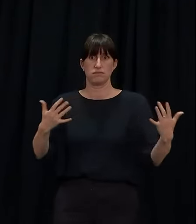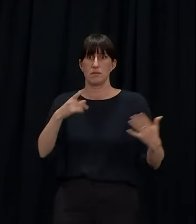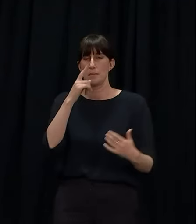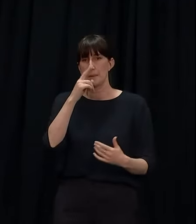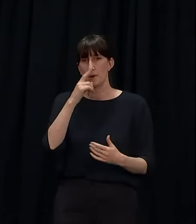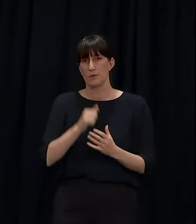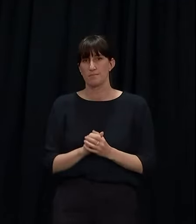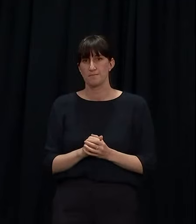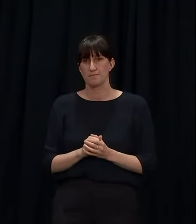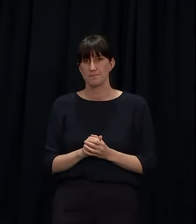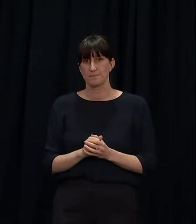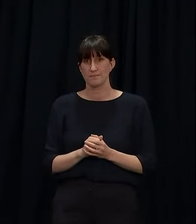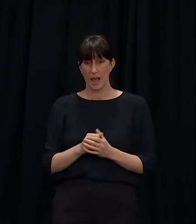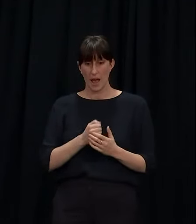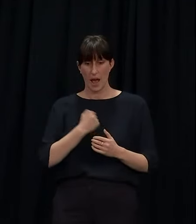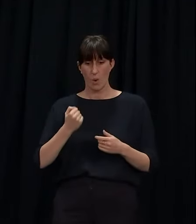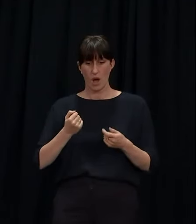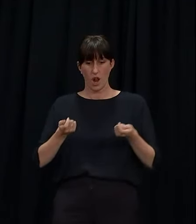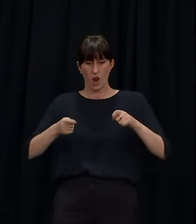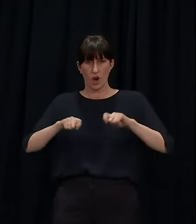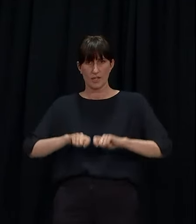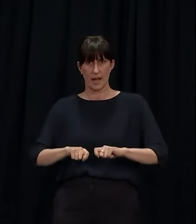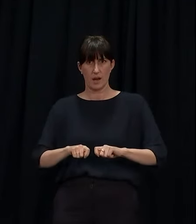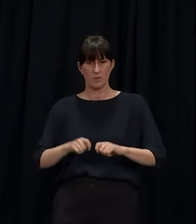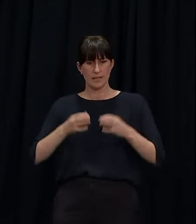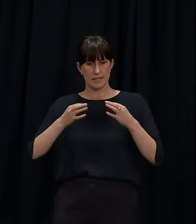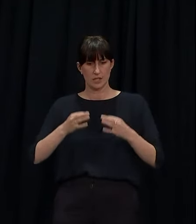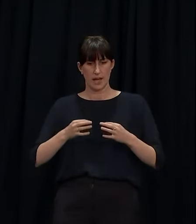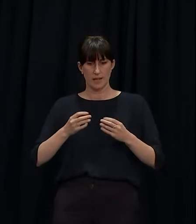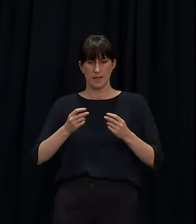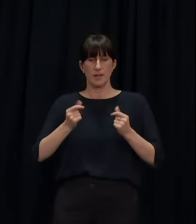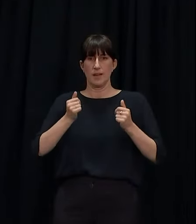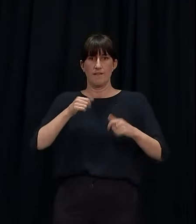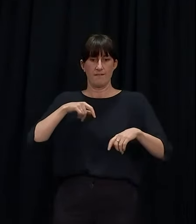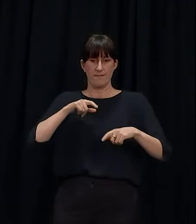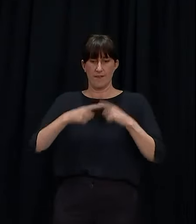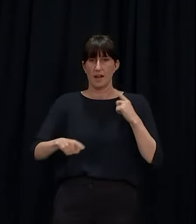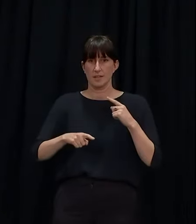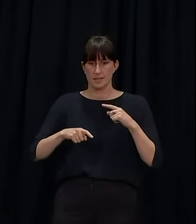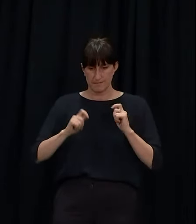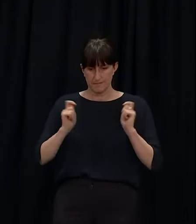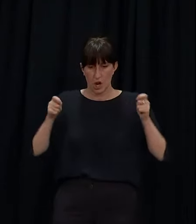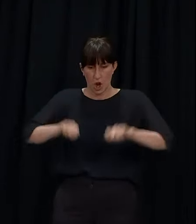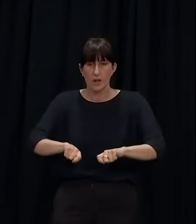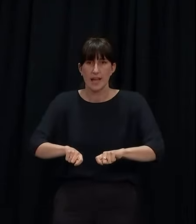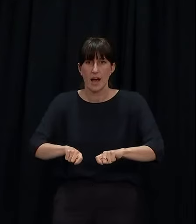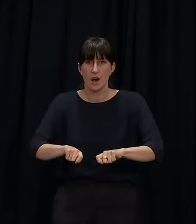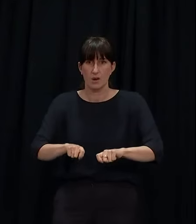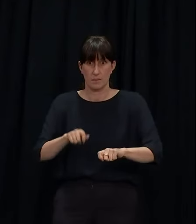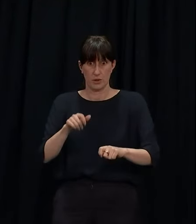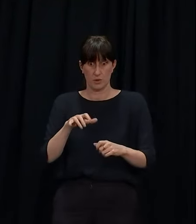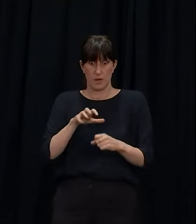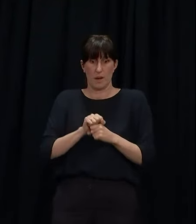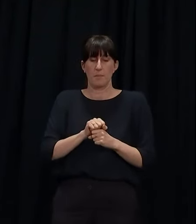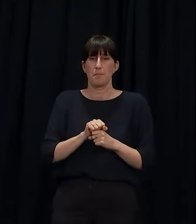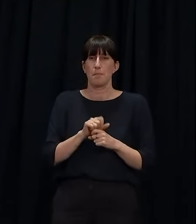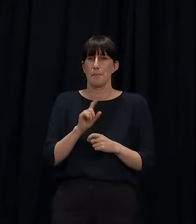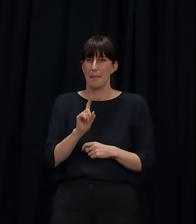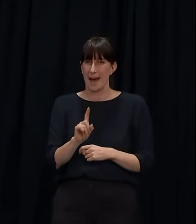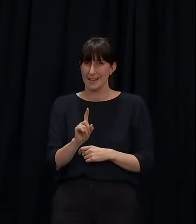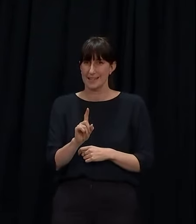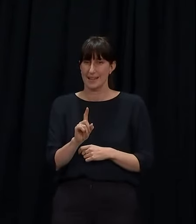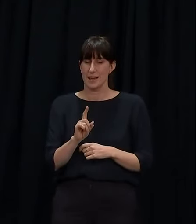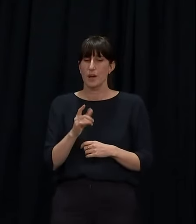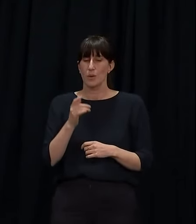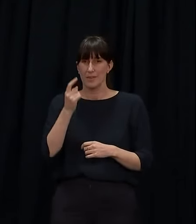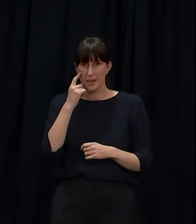moved into lockdown quickly once we discovered it, we should expect to see the impact of it being in our community for roughly a week